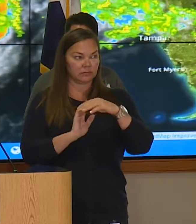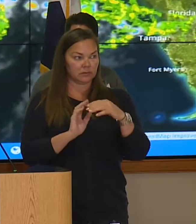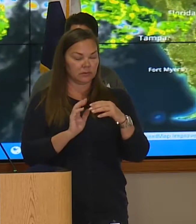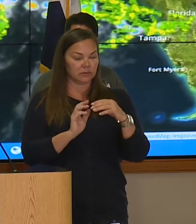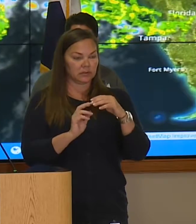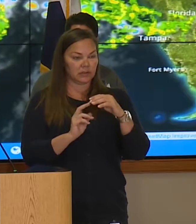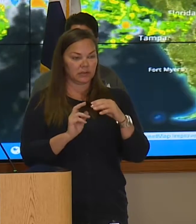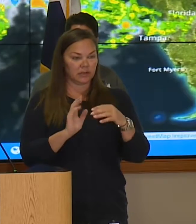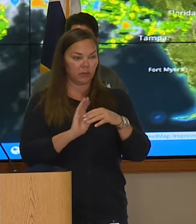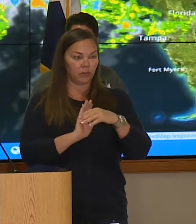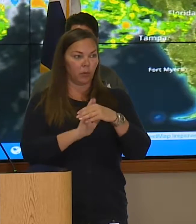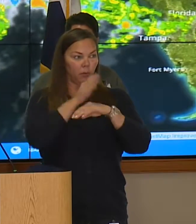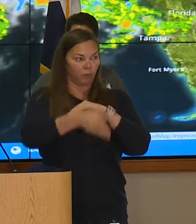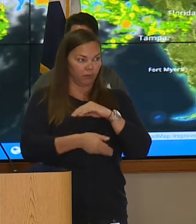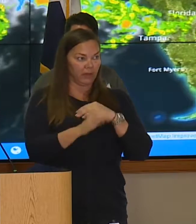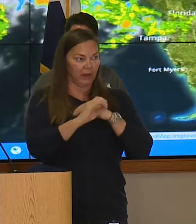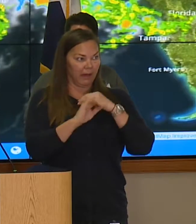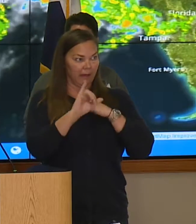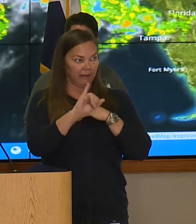of the I-10 bridge.